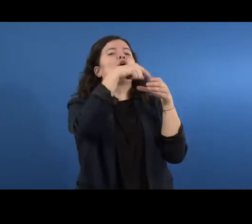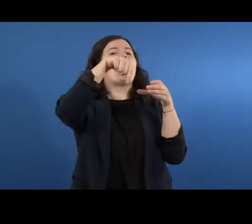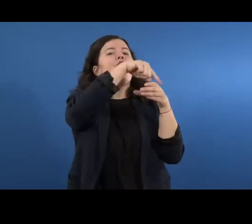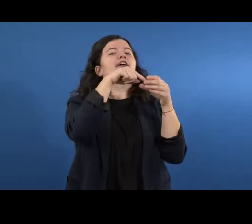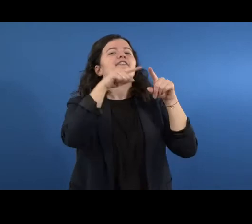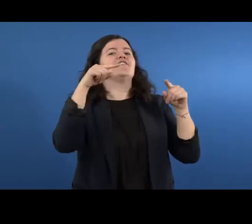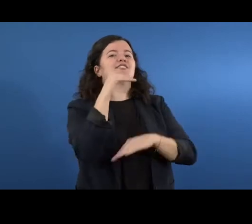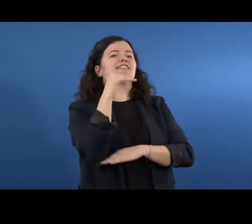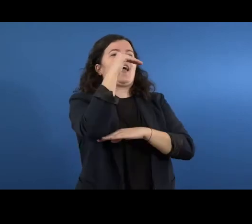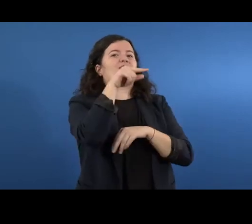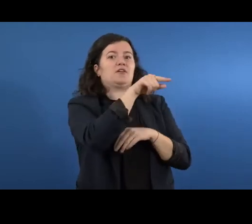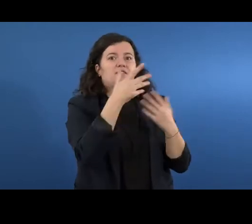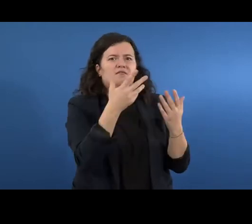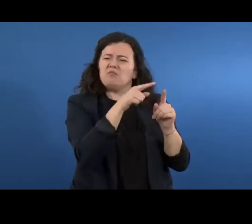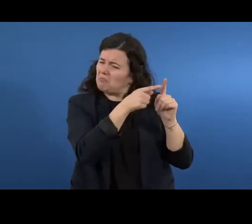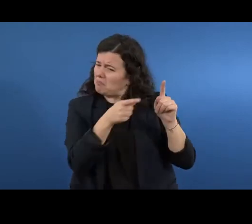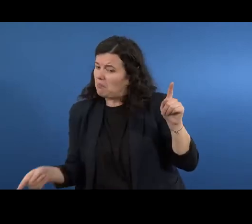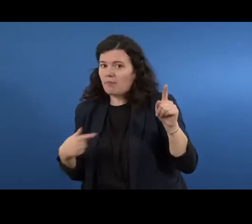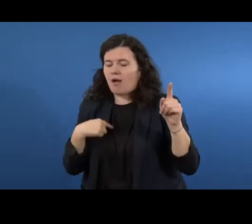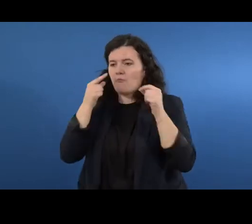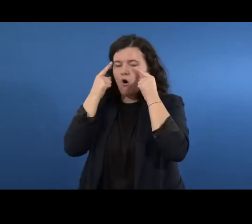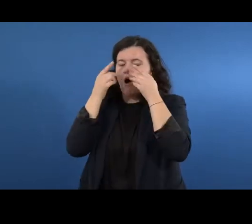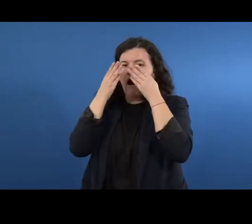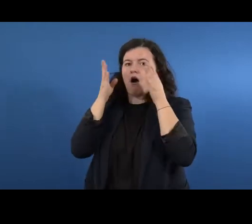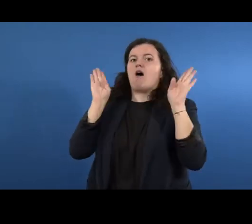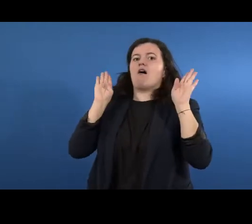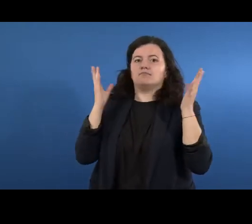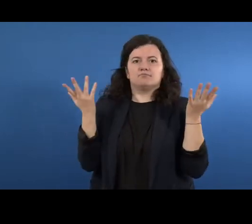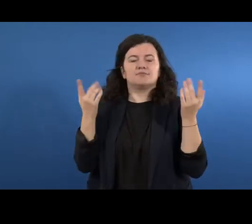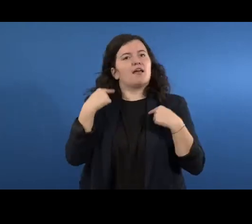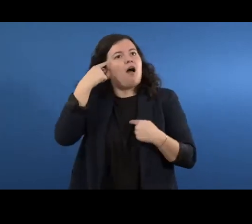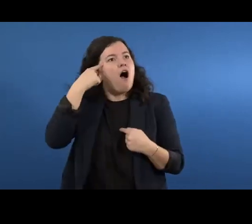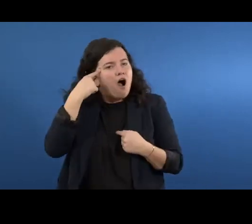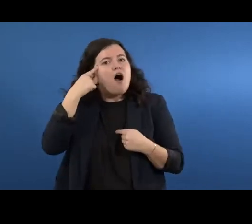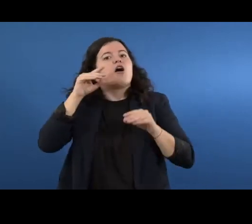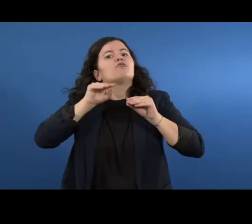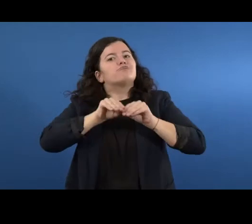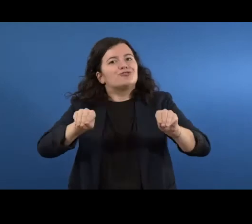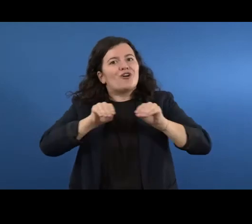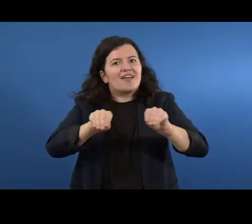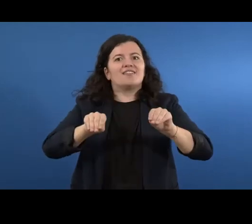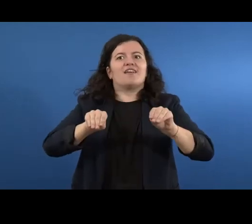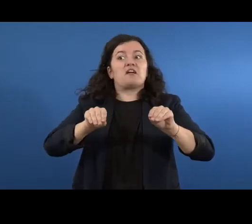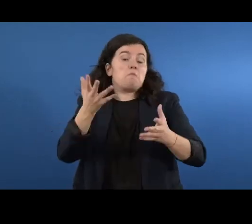designed some training programs to raise